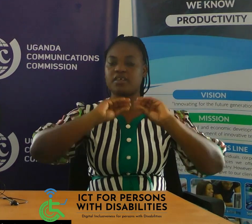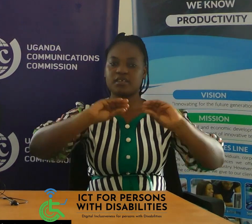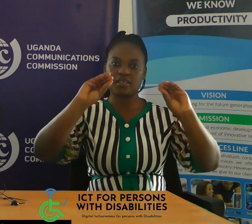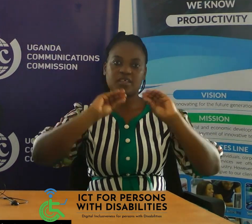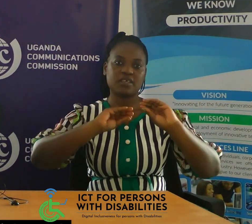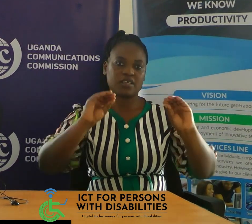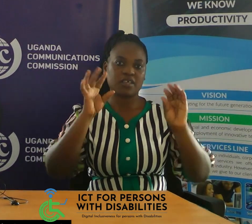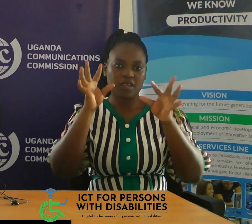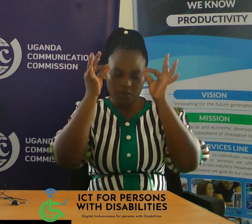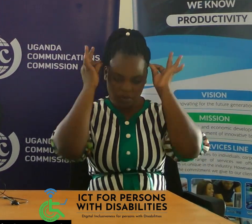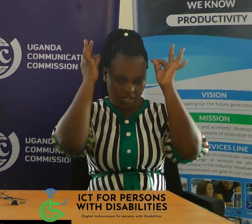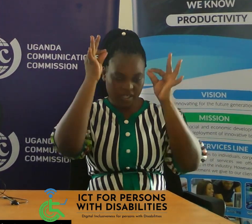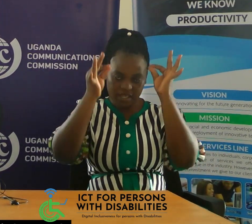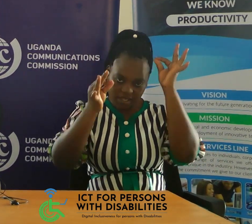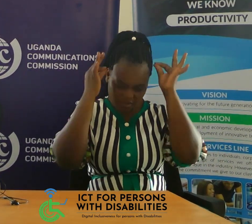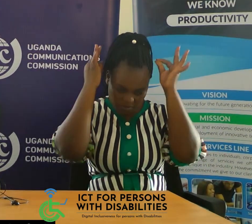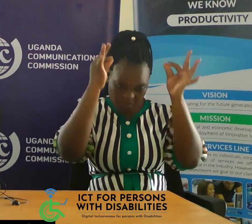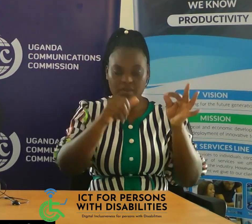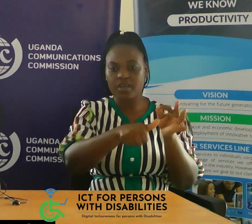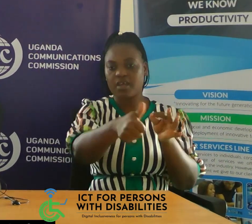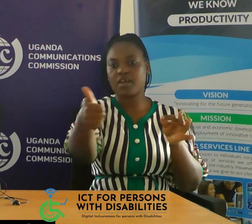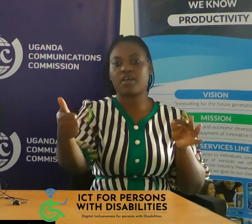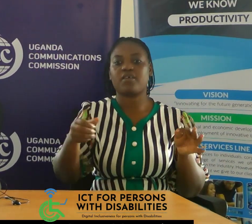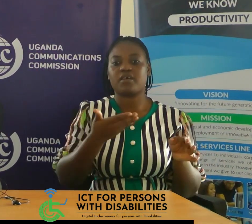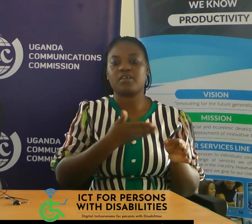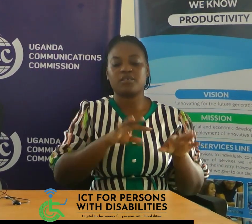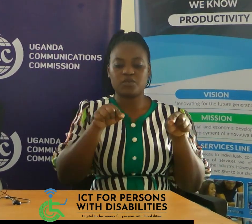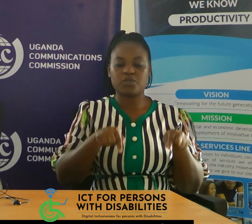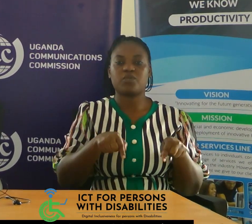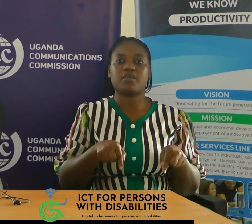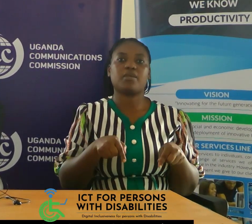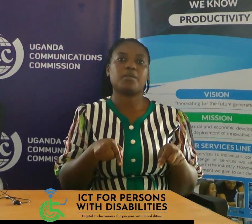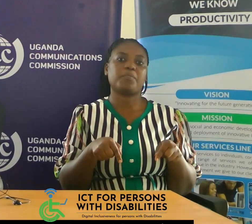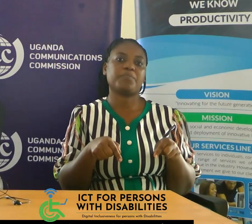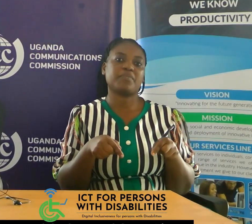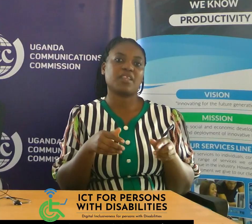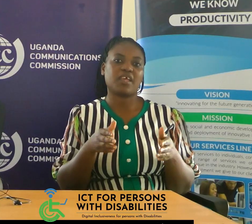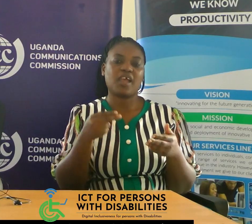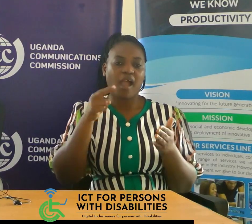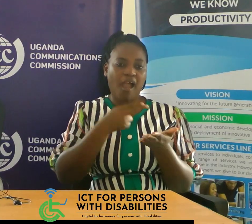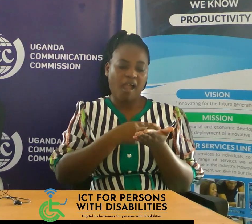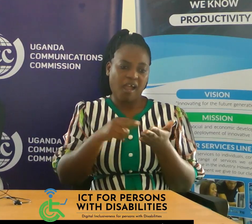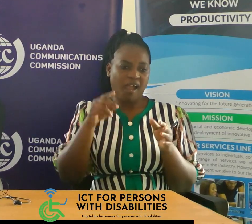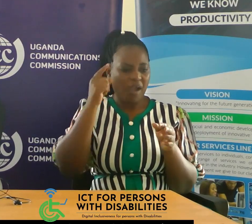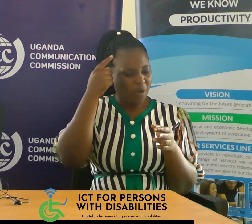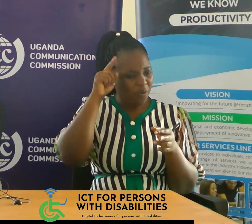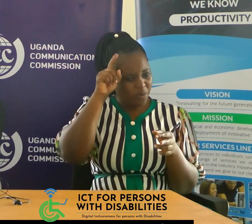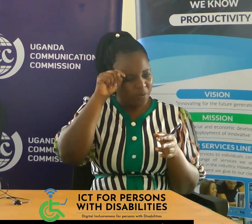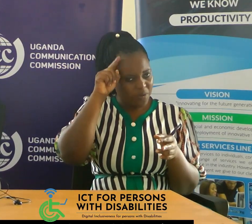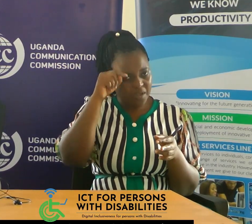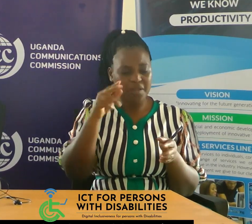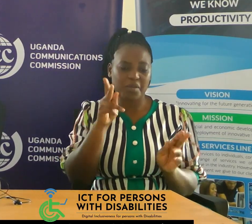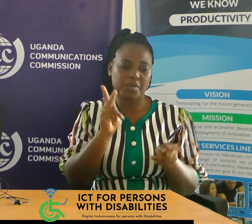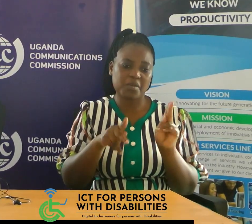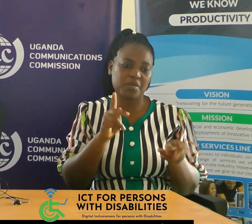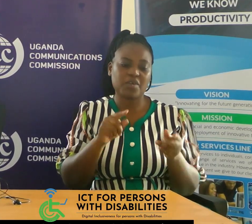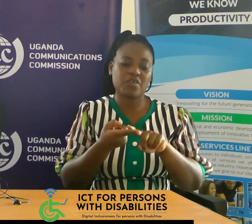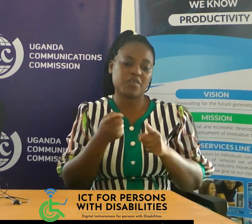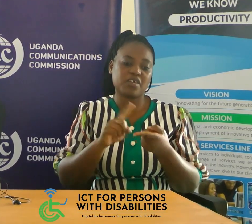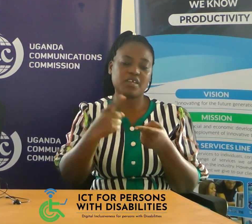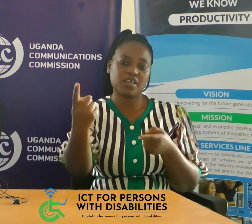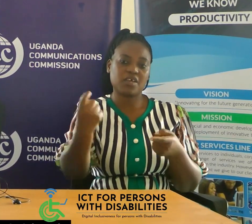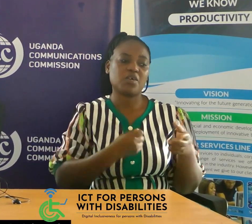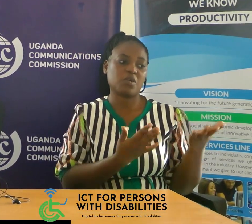now. I think we instead of waiting for a long time, we would